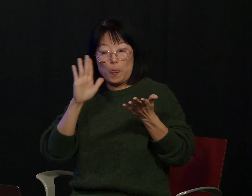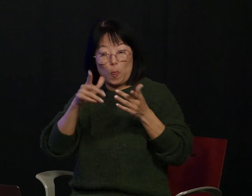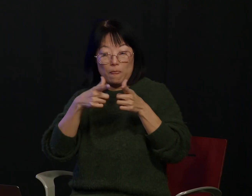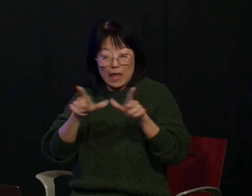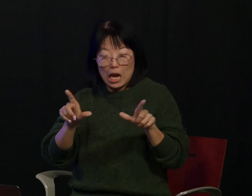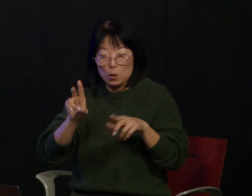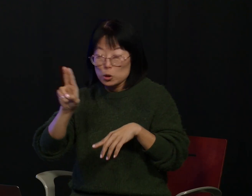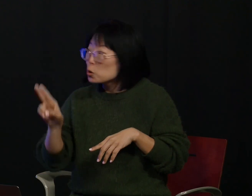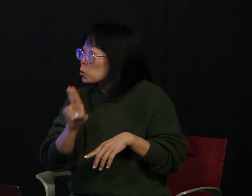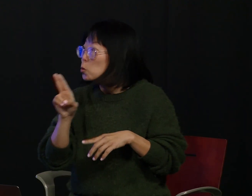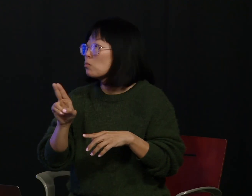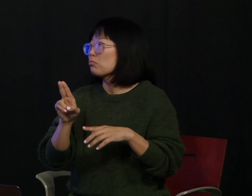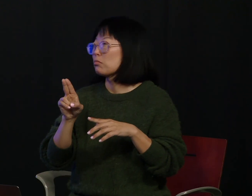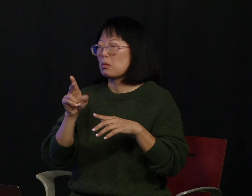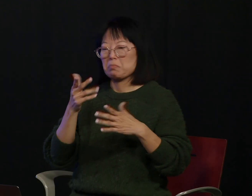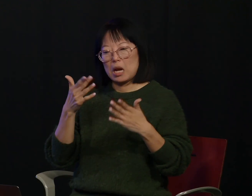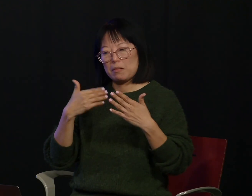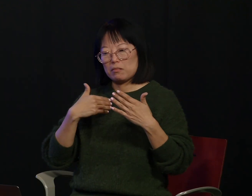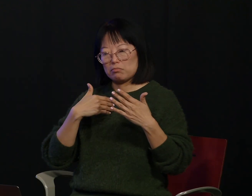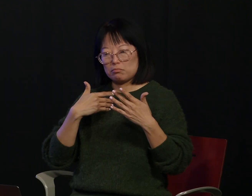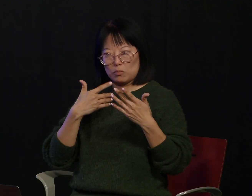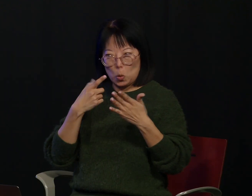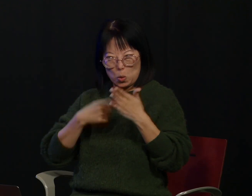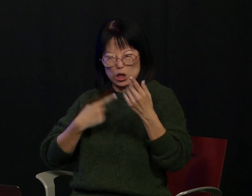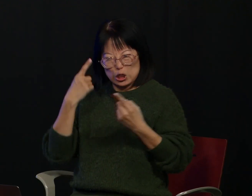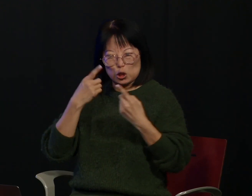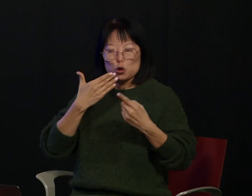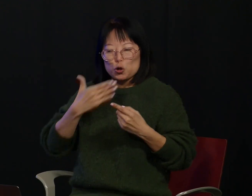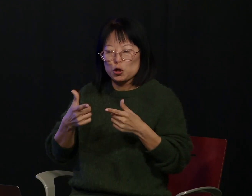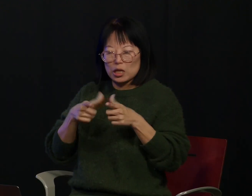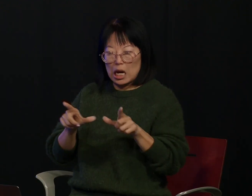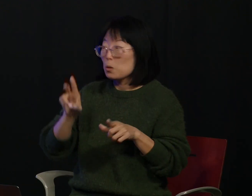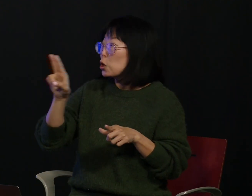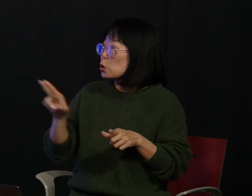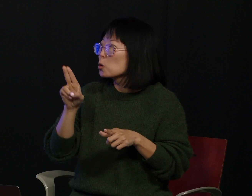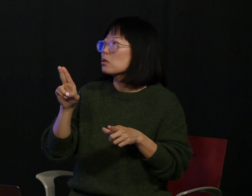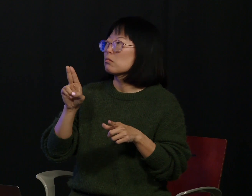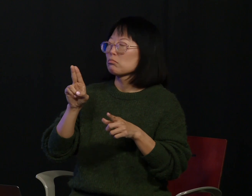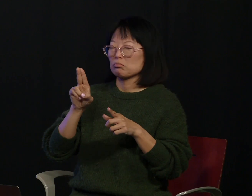The language use and what is considered good language use